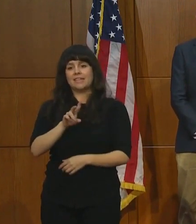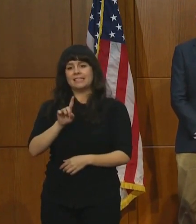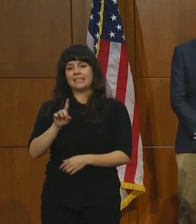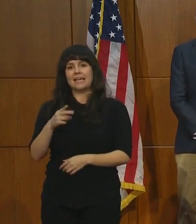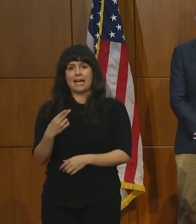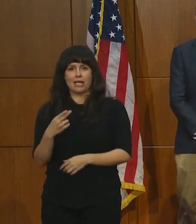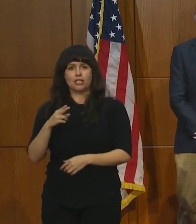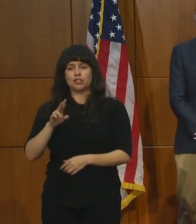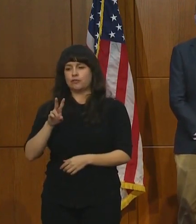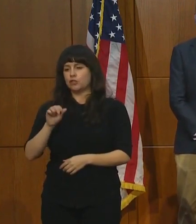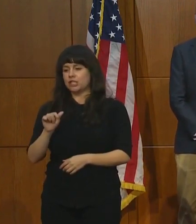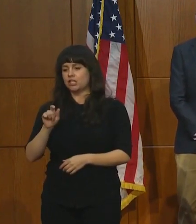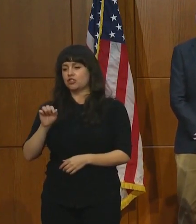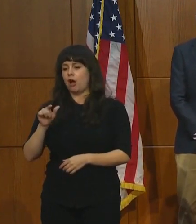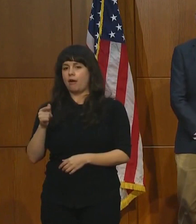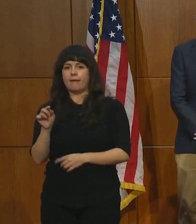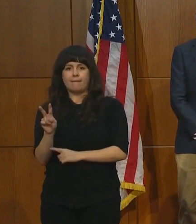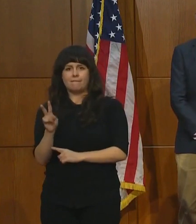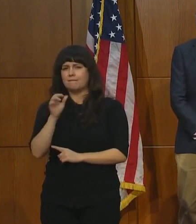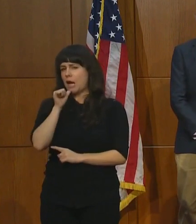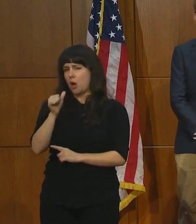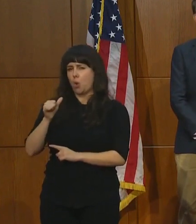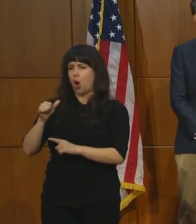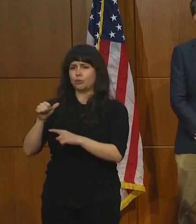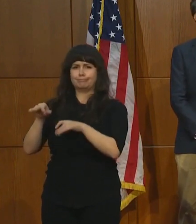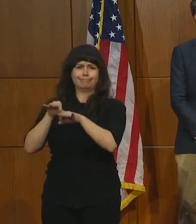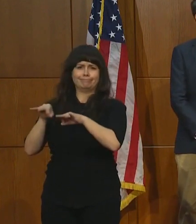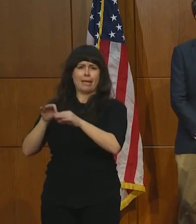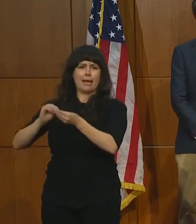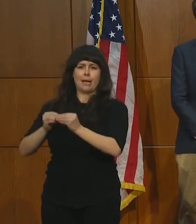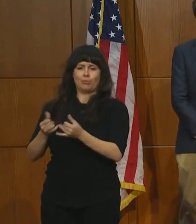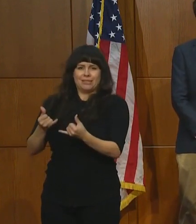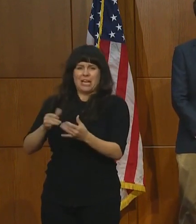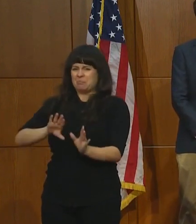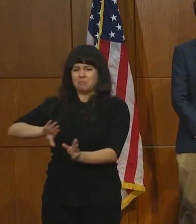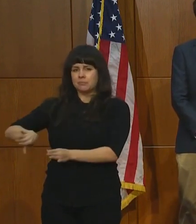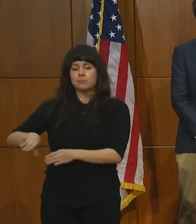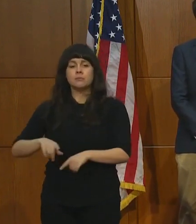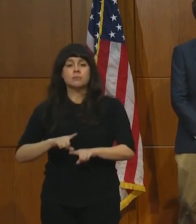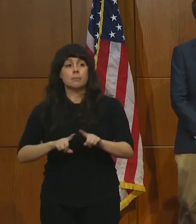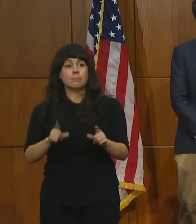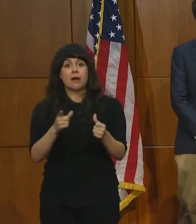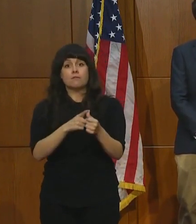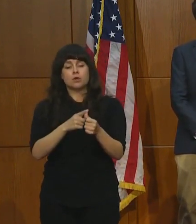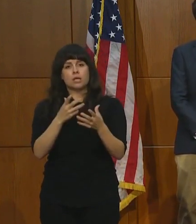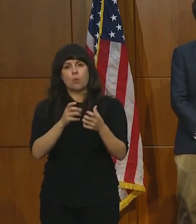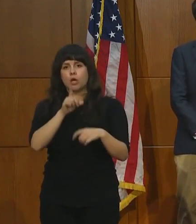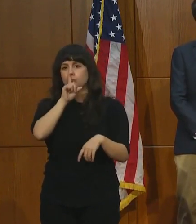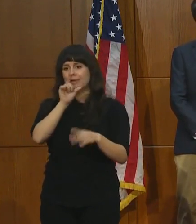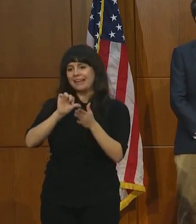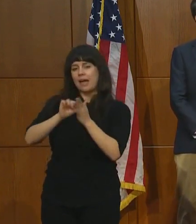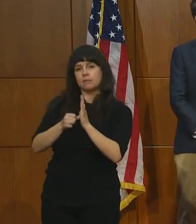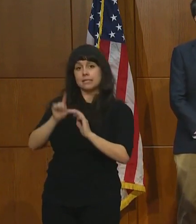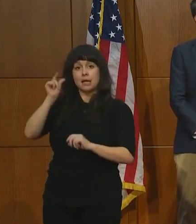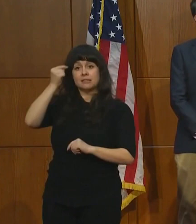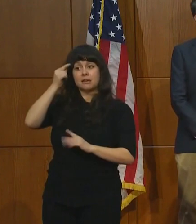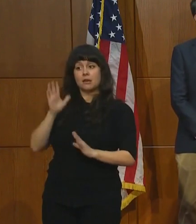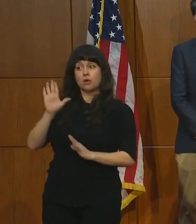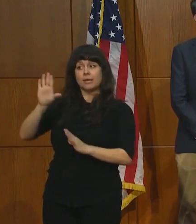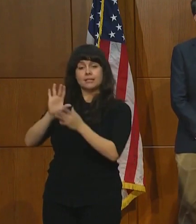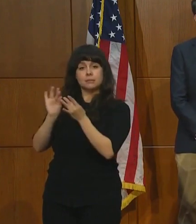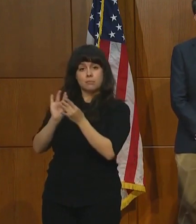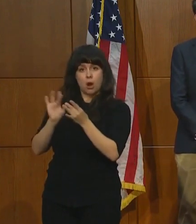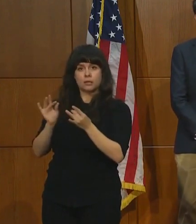vdh.virginia.gov. I'm not going to go over that now. I want to just really underscore something the governor said in his